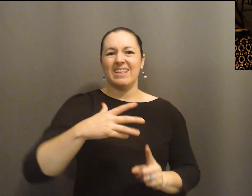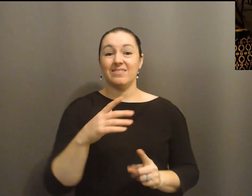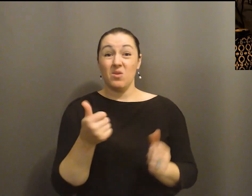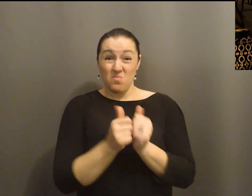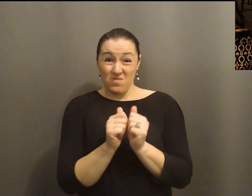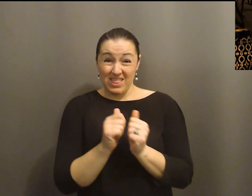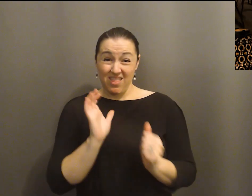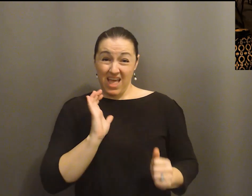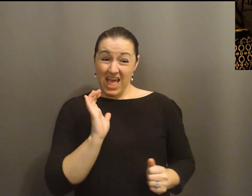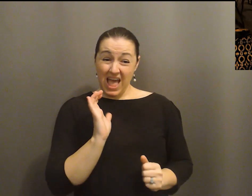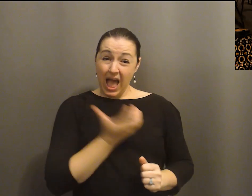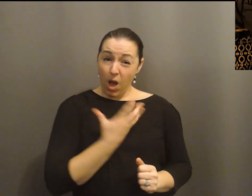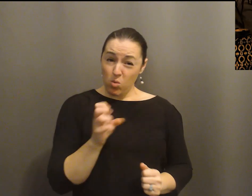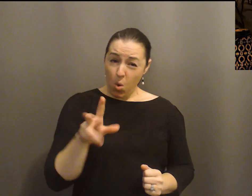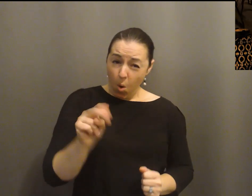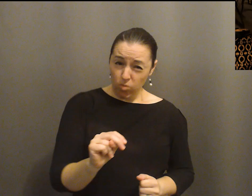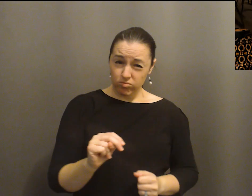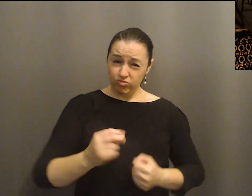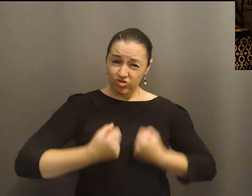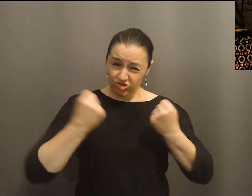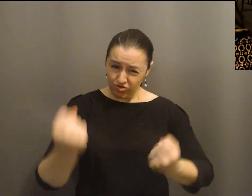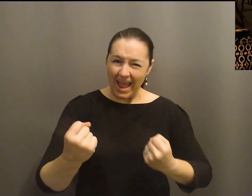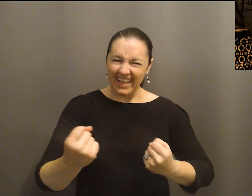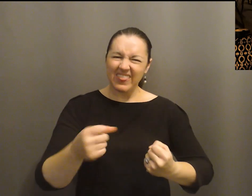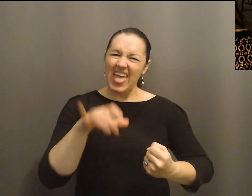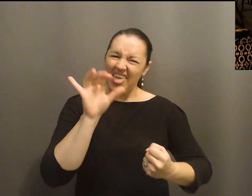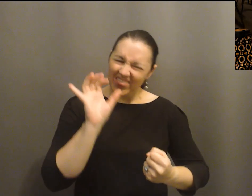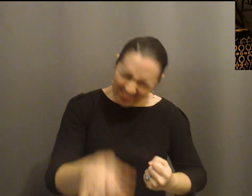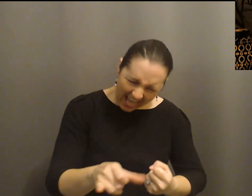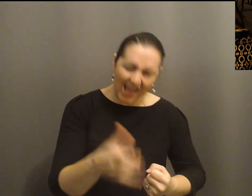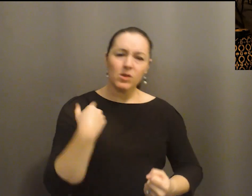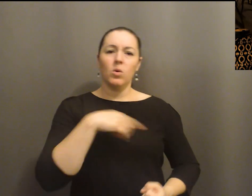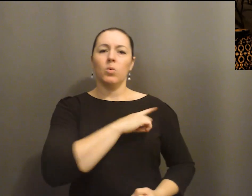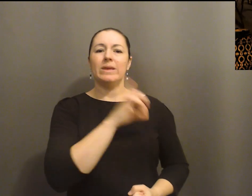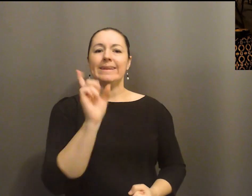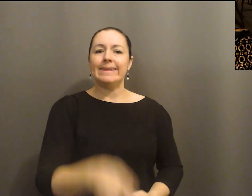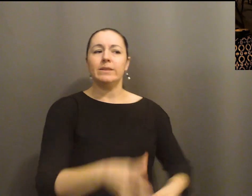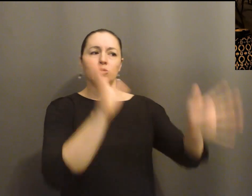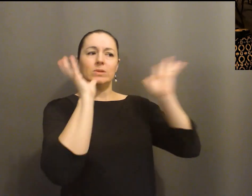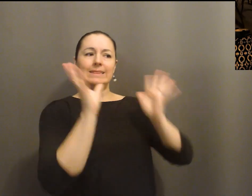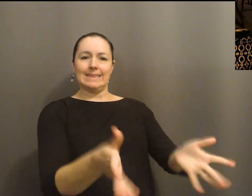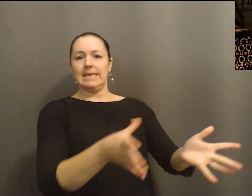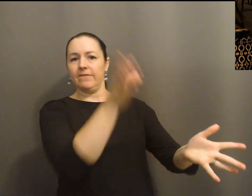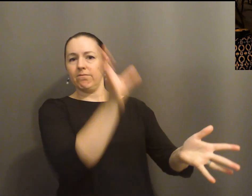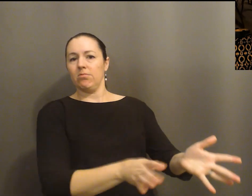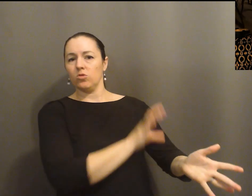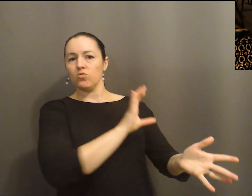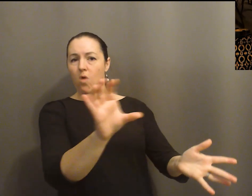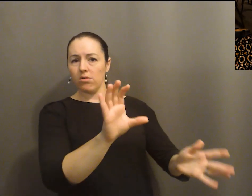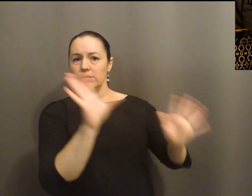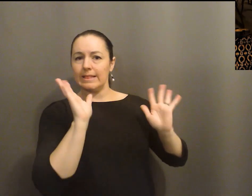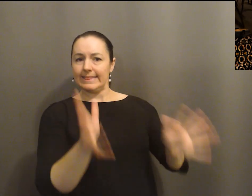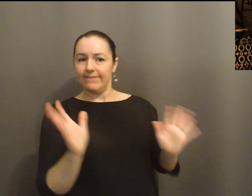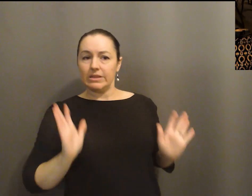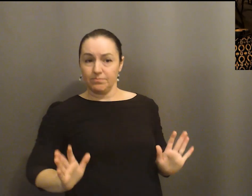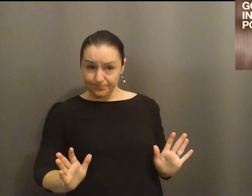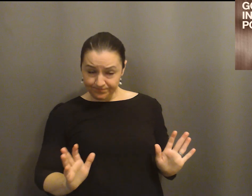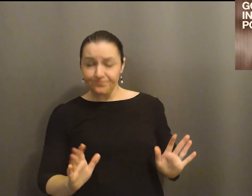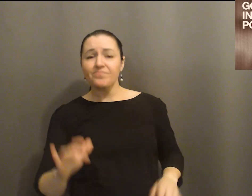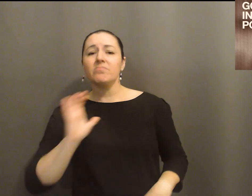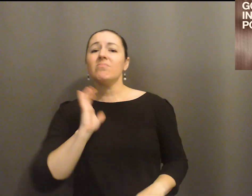And we need to bring All of that In our own power And nail it To the cross Let me say it this way